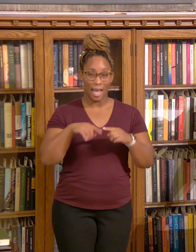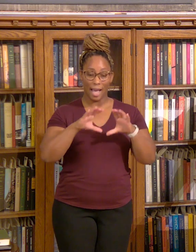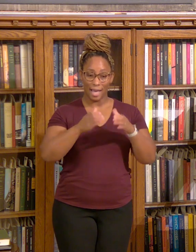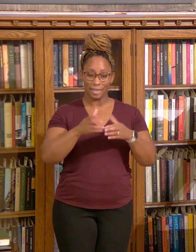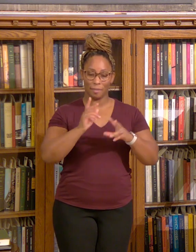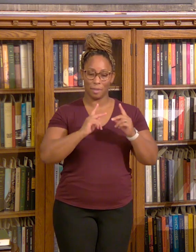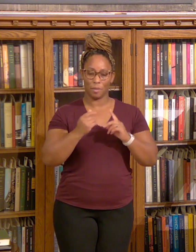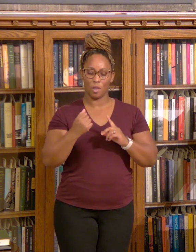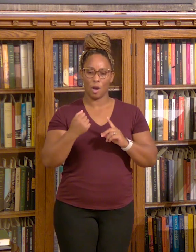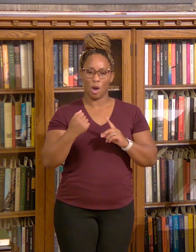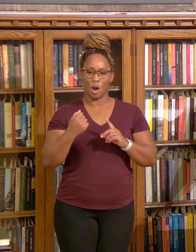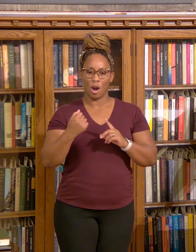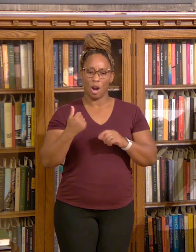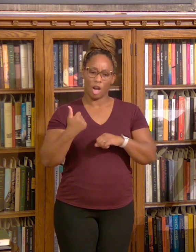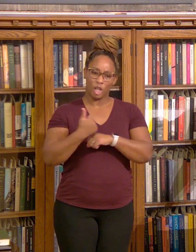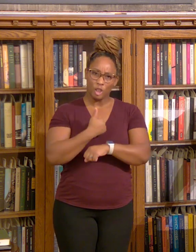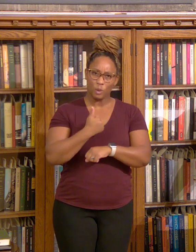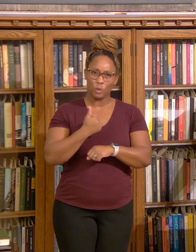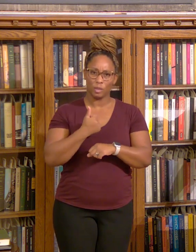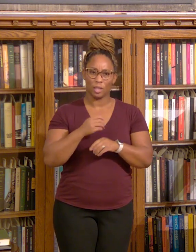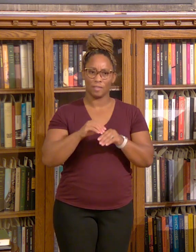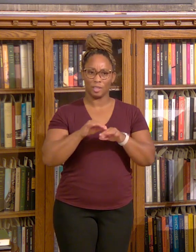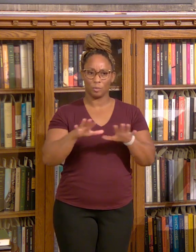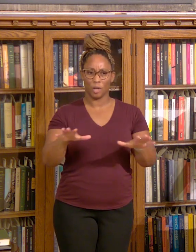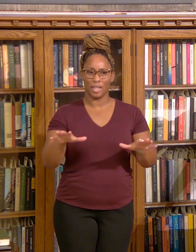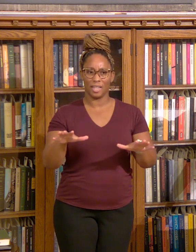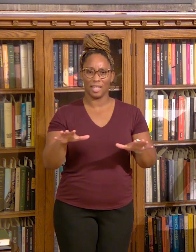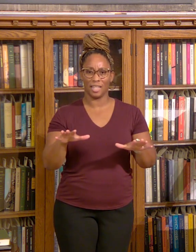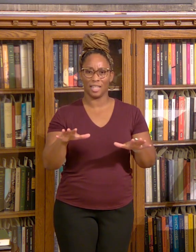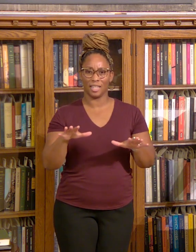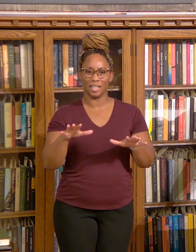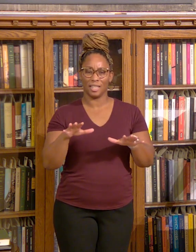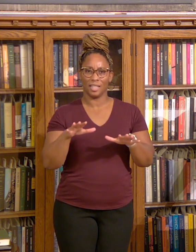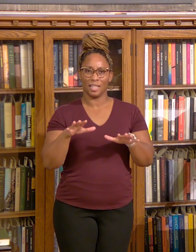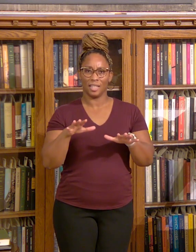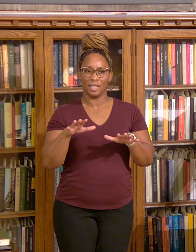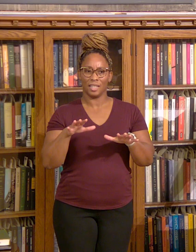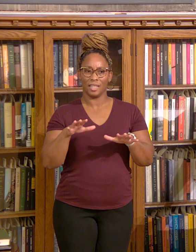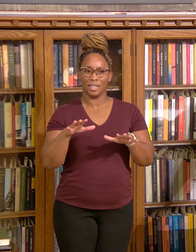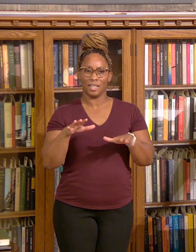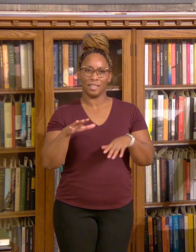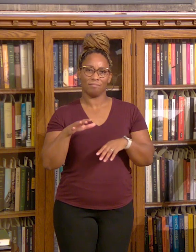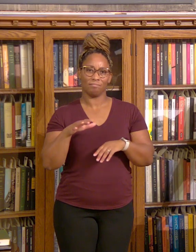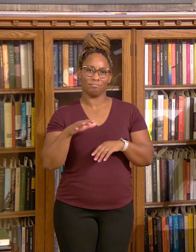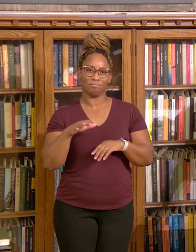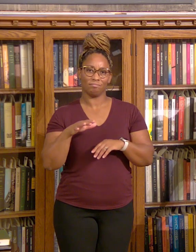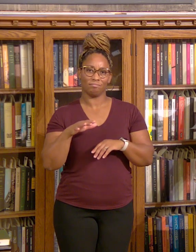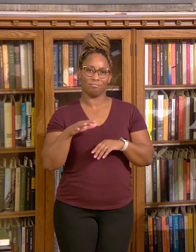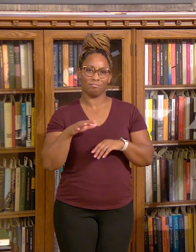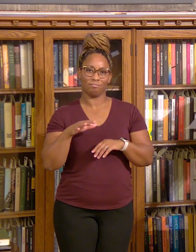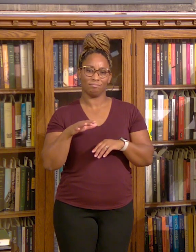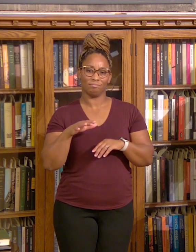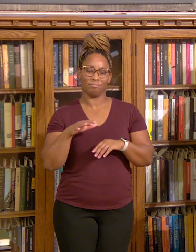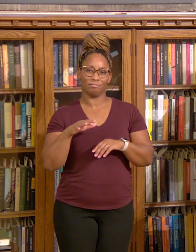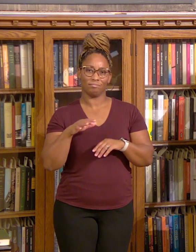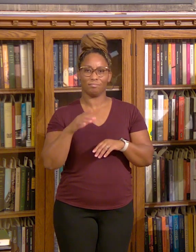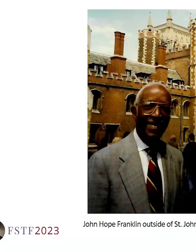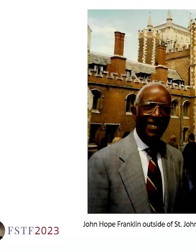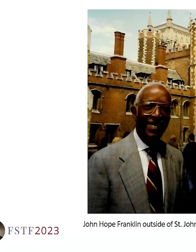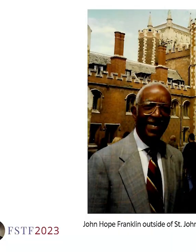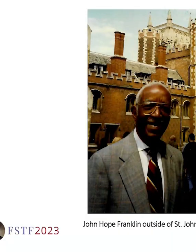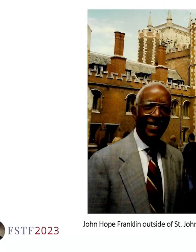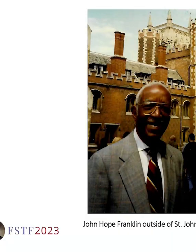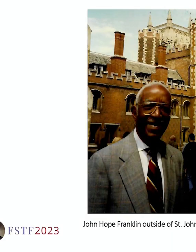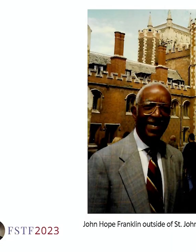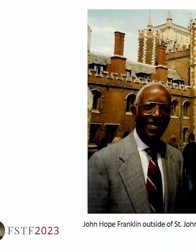people are accused of spreading lism to France From Slavery to Freedom